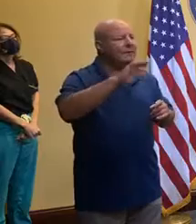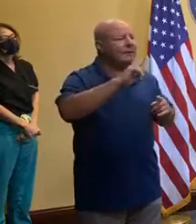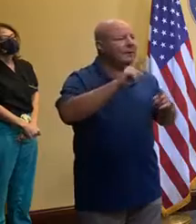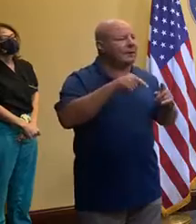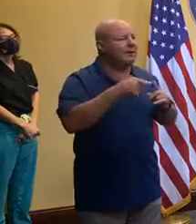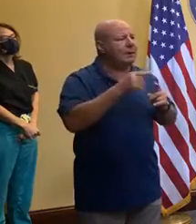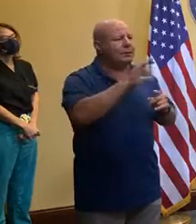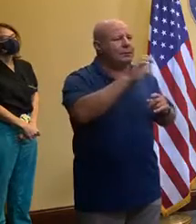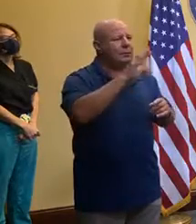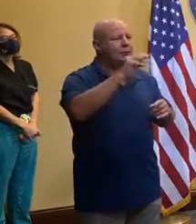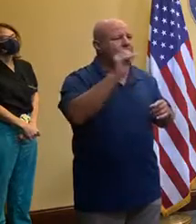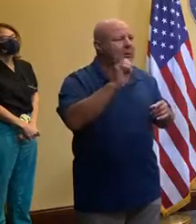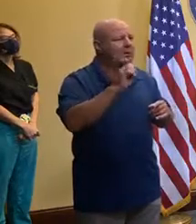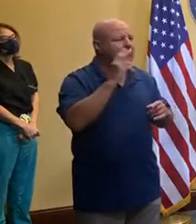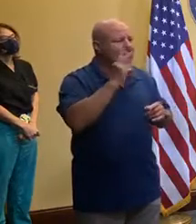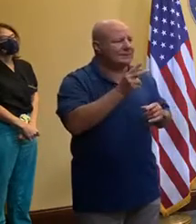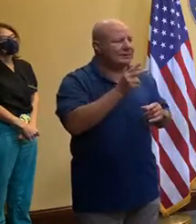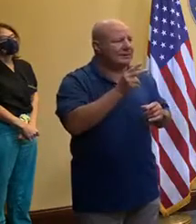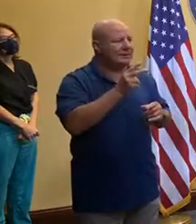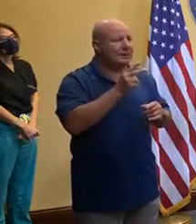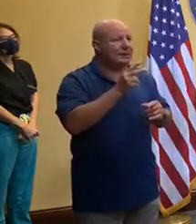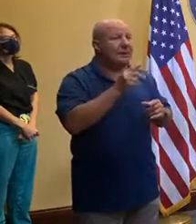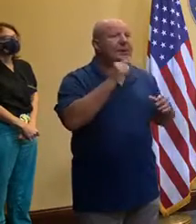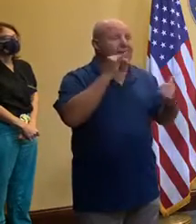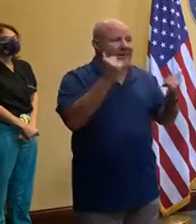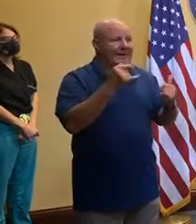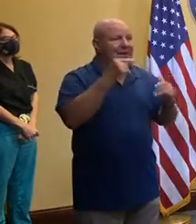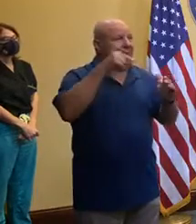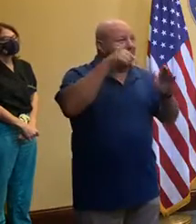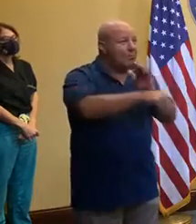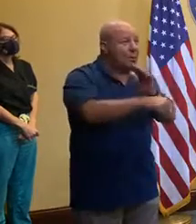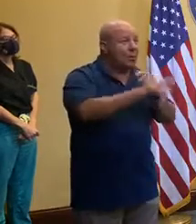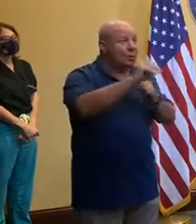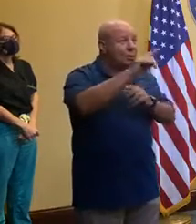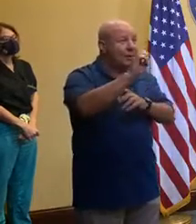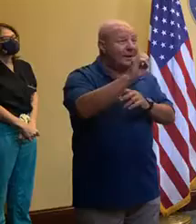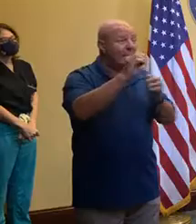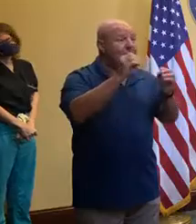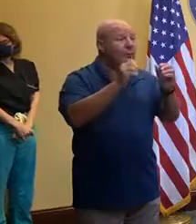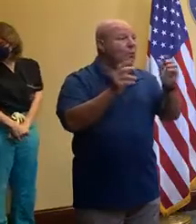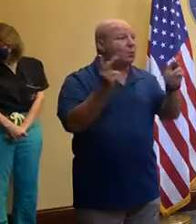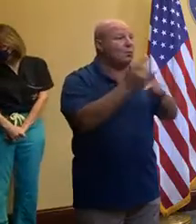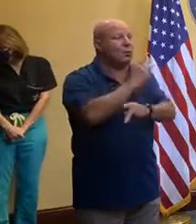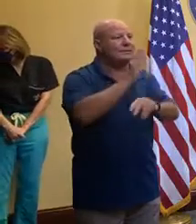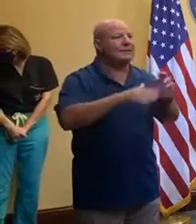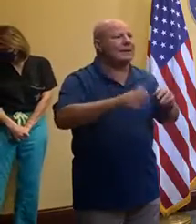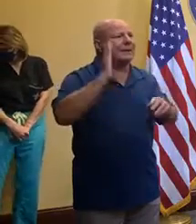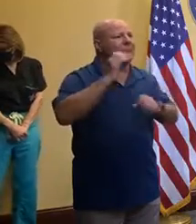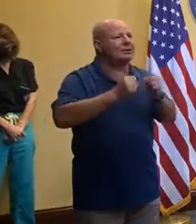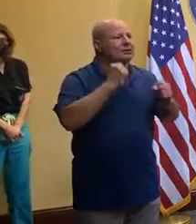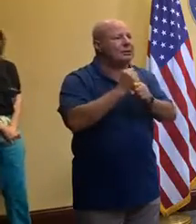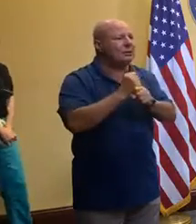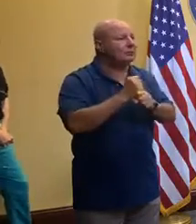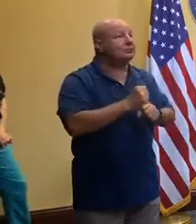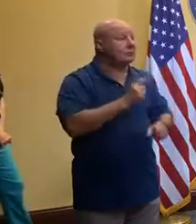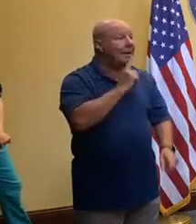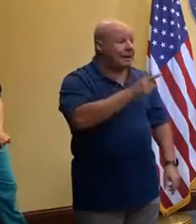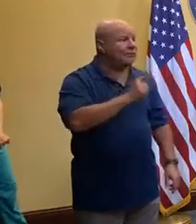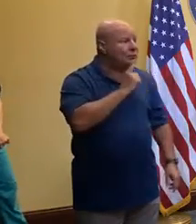crime we're seeing now. We're now at a murder rate that's higher this year than it was in all of last year. Absolutely, every city in this,